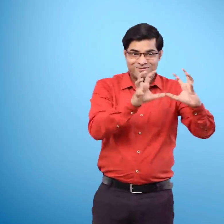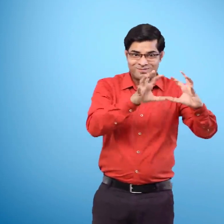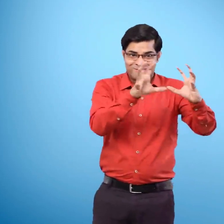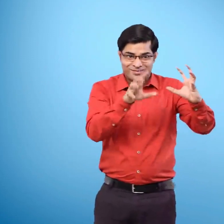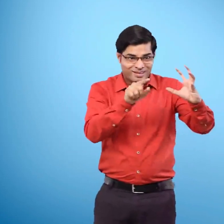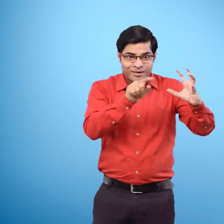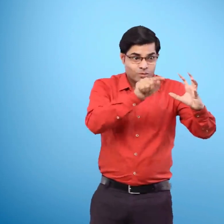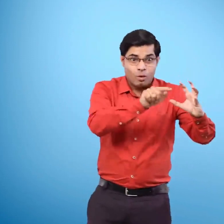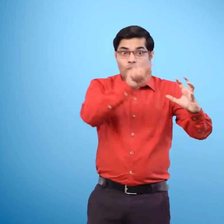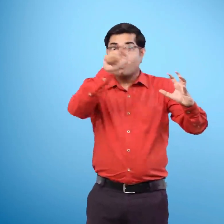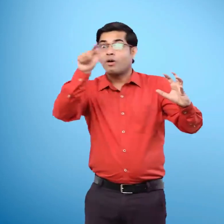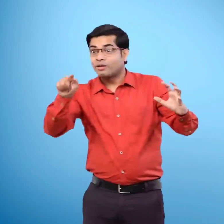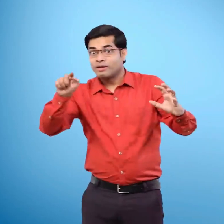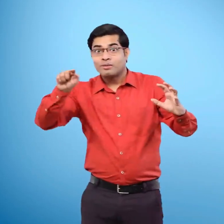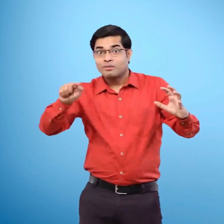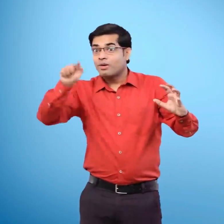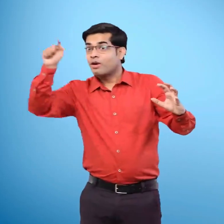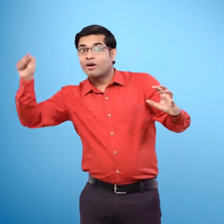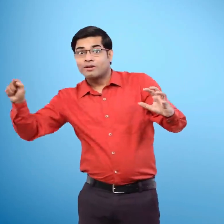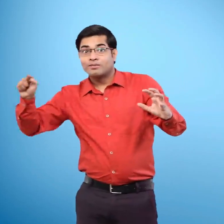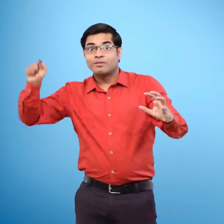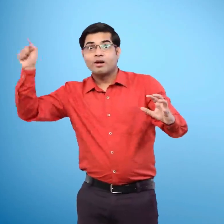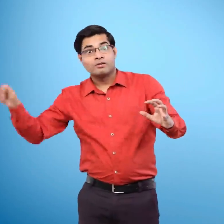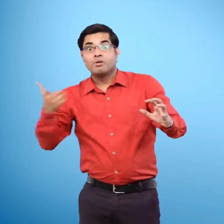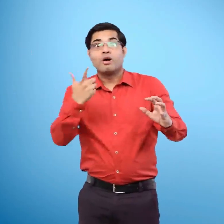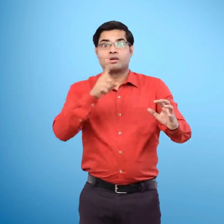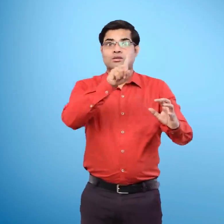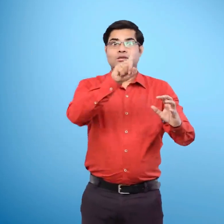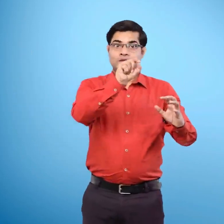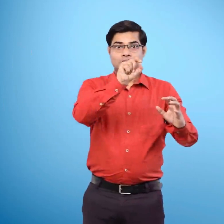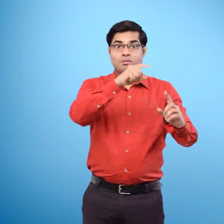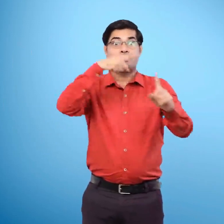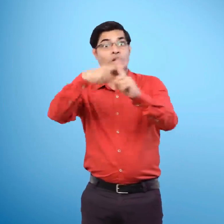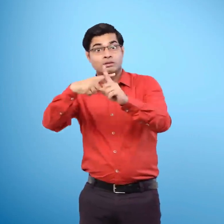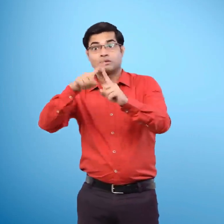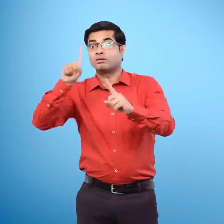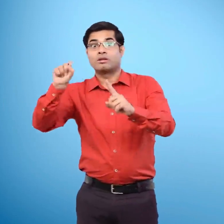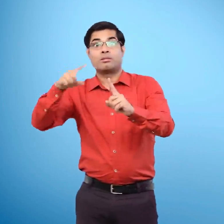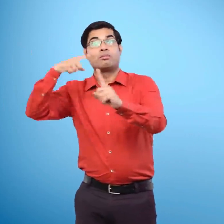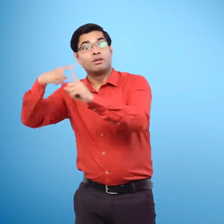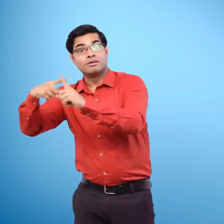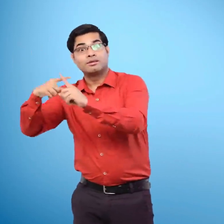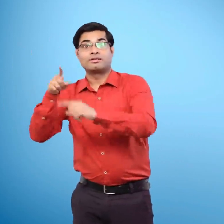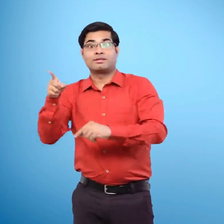but there is a curved line joining 2 stones with +10 written inside